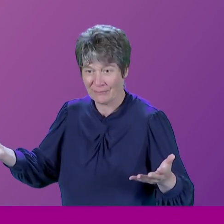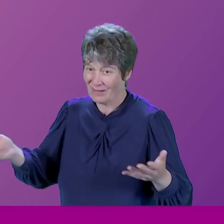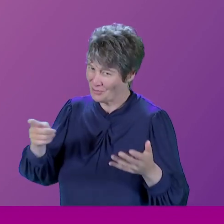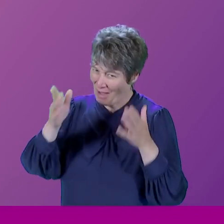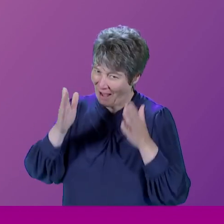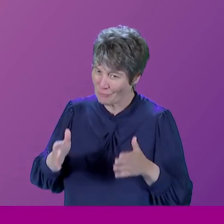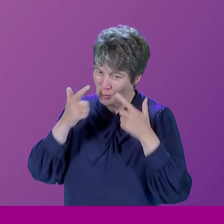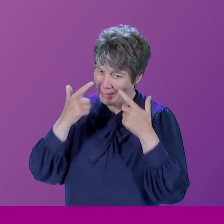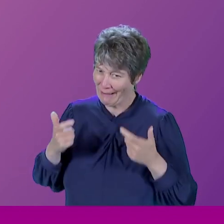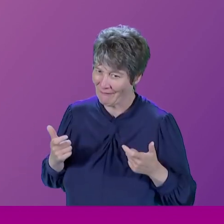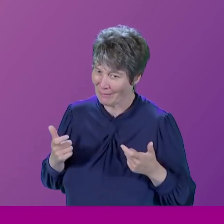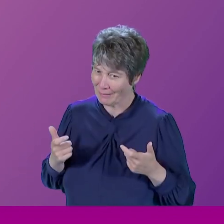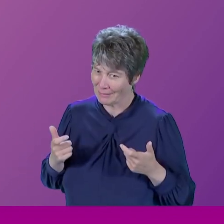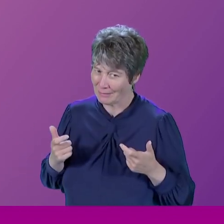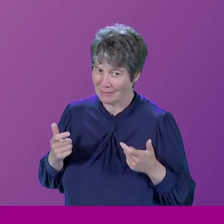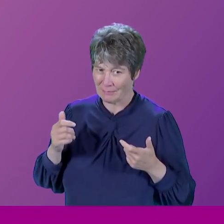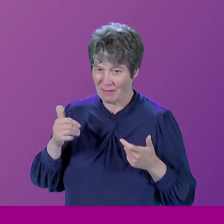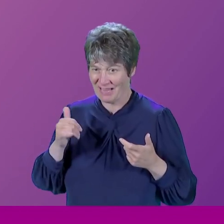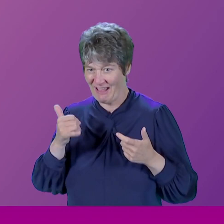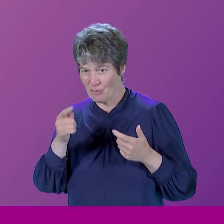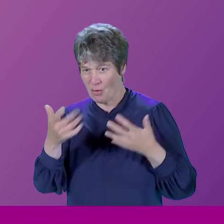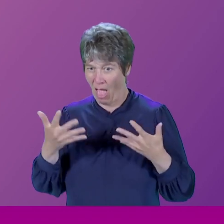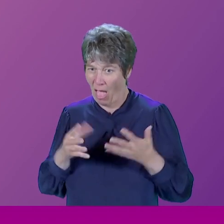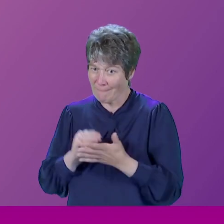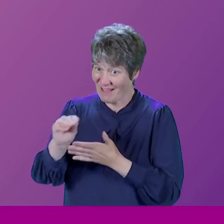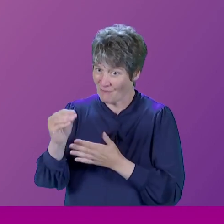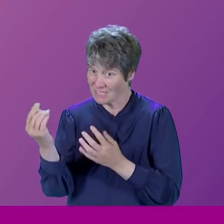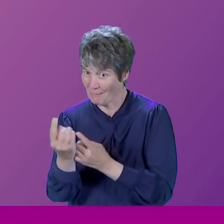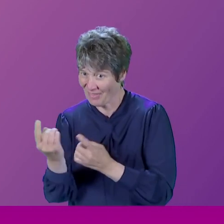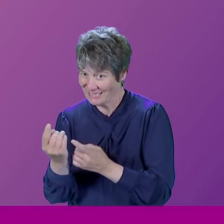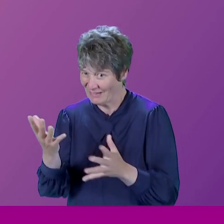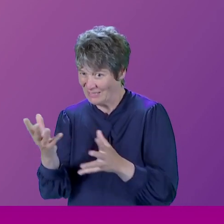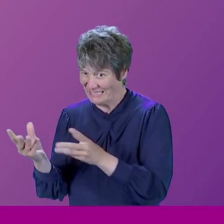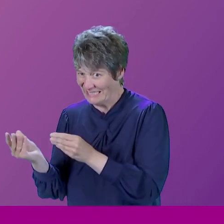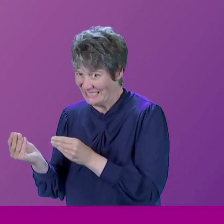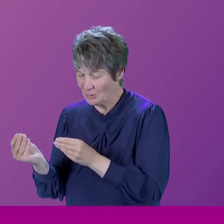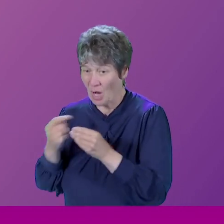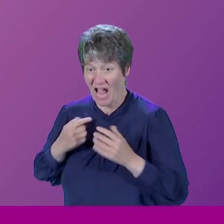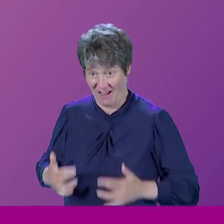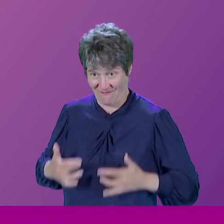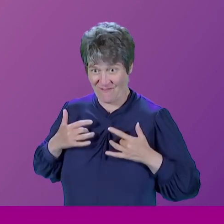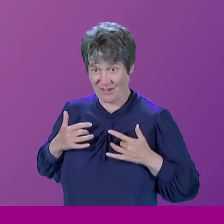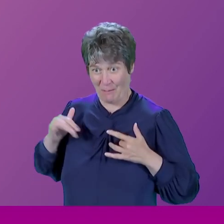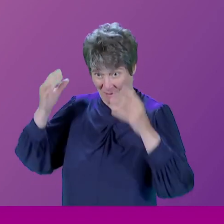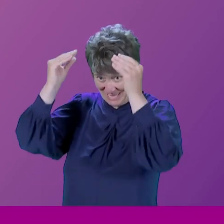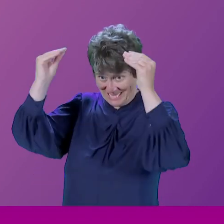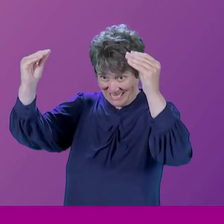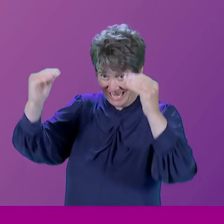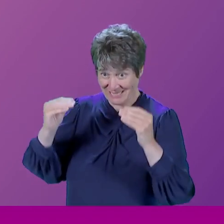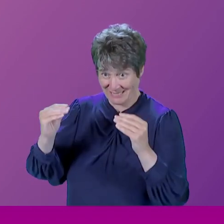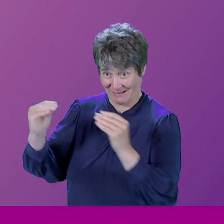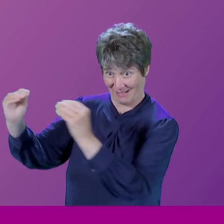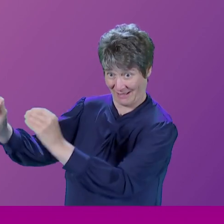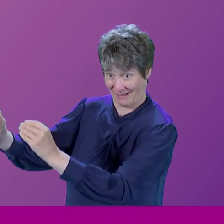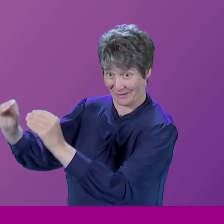one has to be about, you know, things that you don't pay for. So, I think it's somewhere in the sort of archive of the television production company. But, yes,